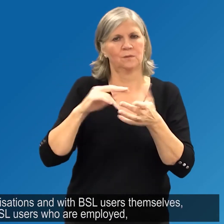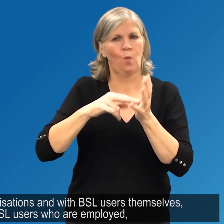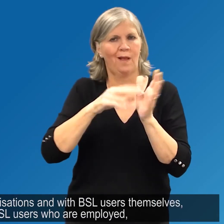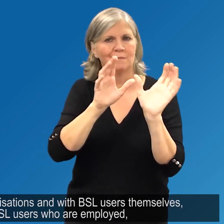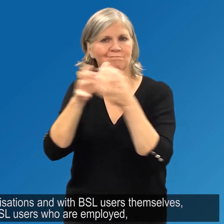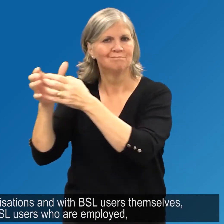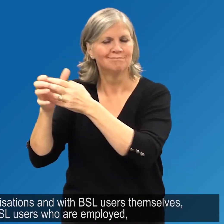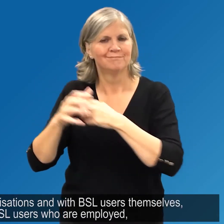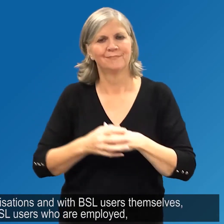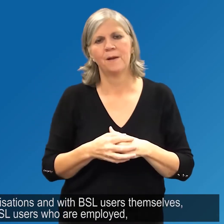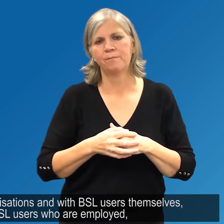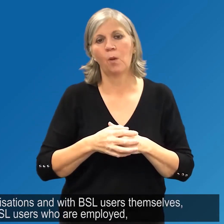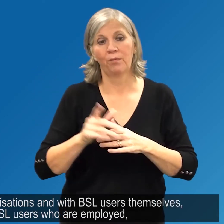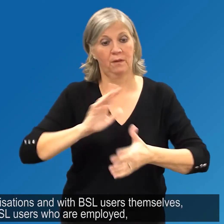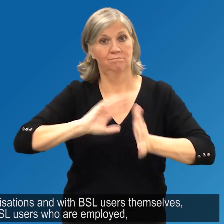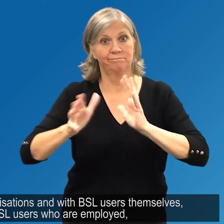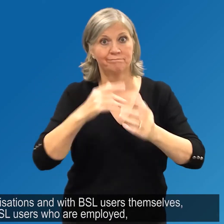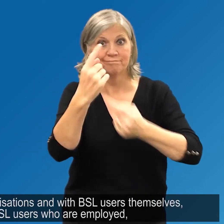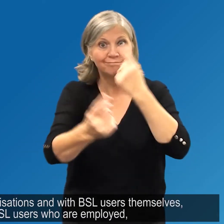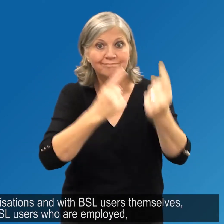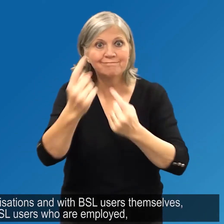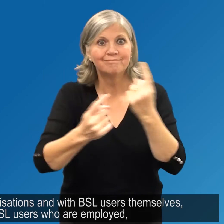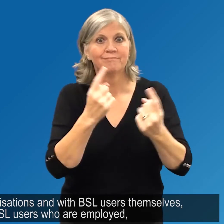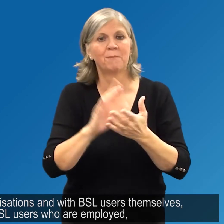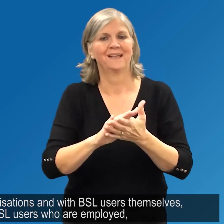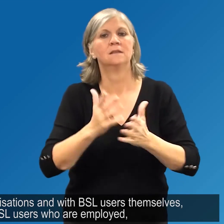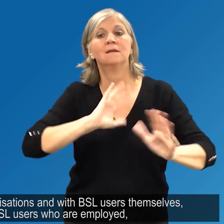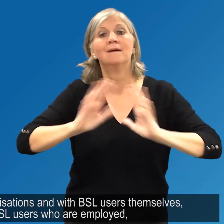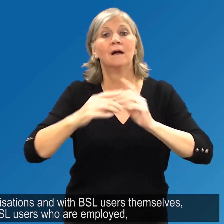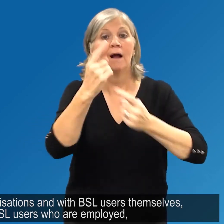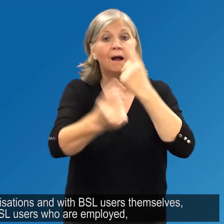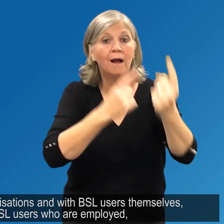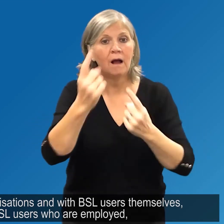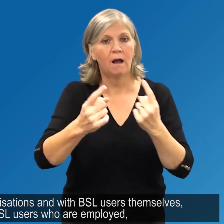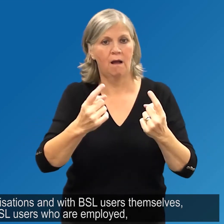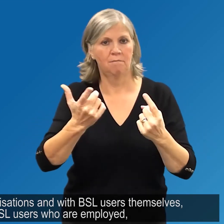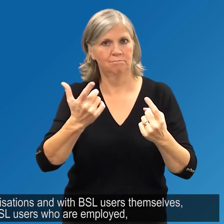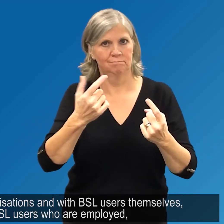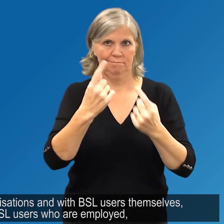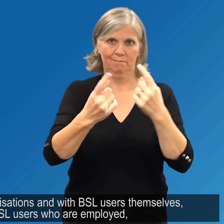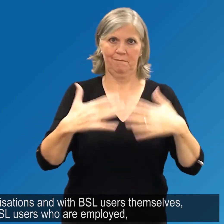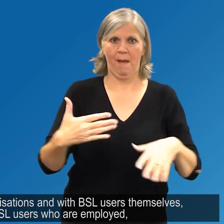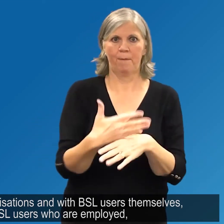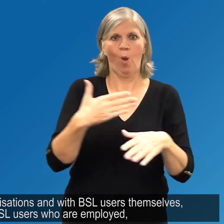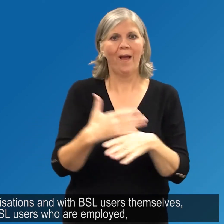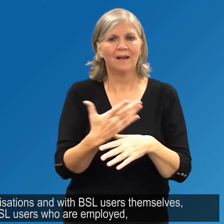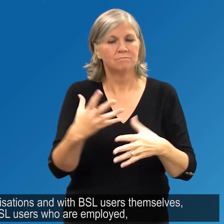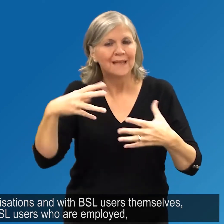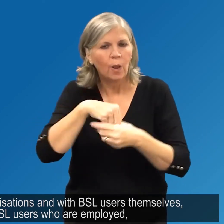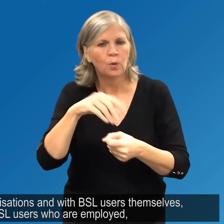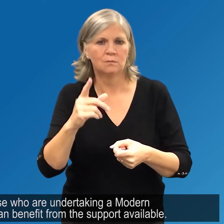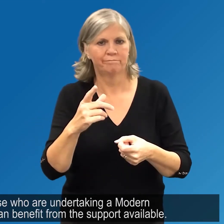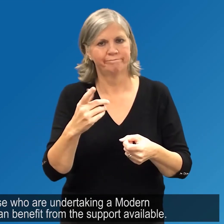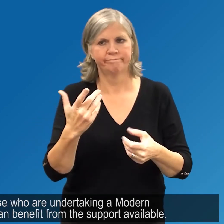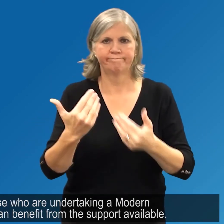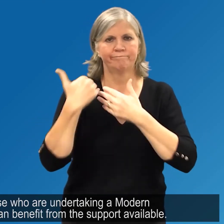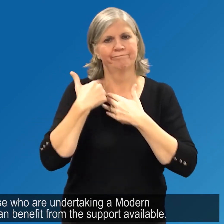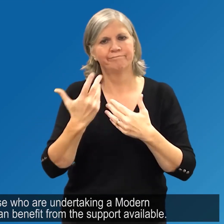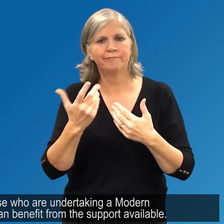representative organisations and with BSL users themselves, so that the BSL users who are employed, including those who are undertaking